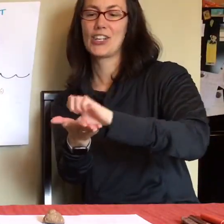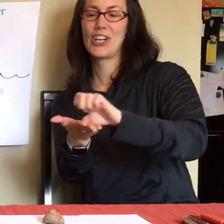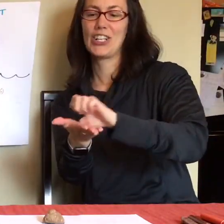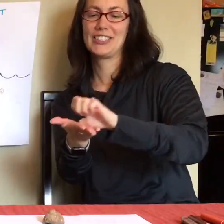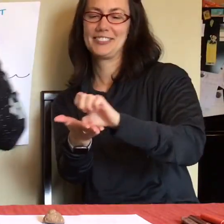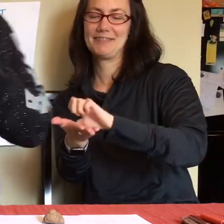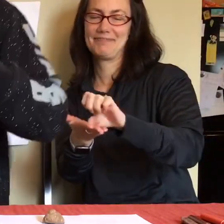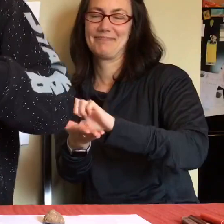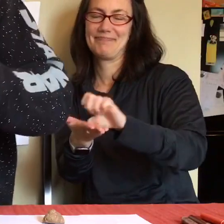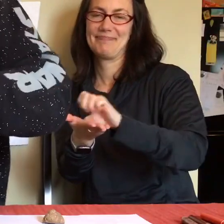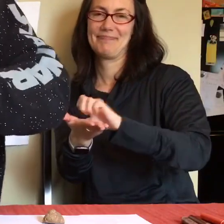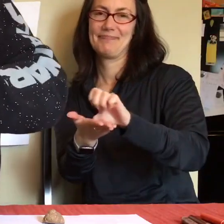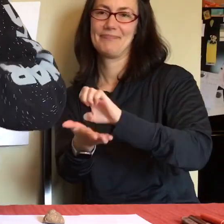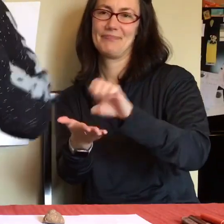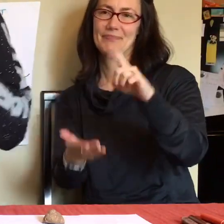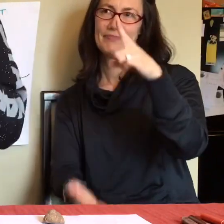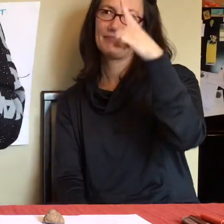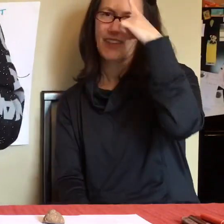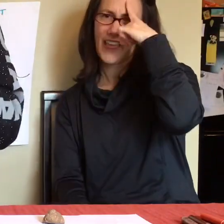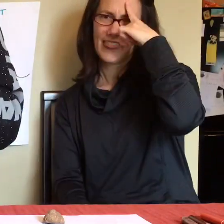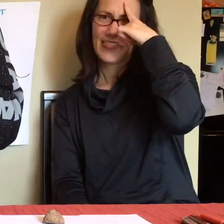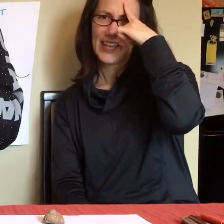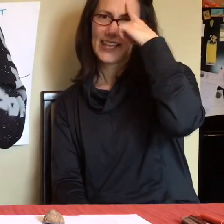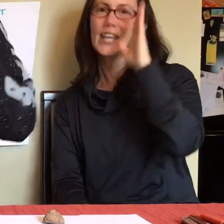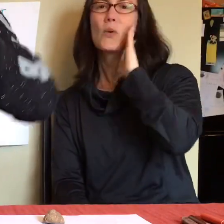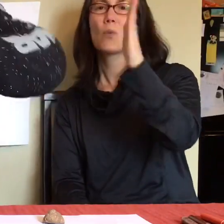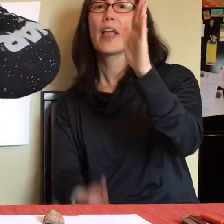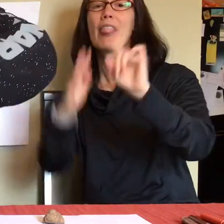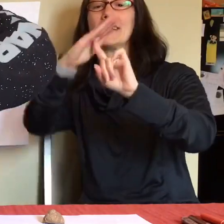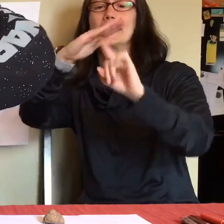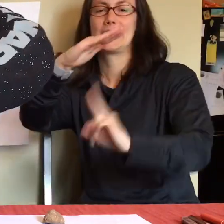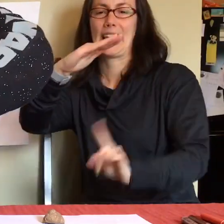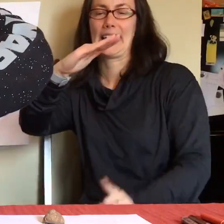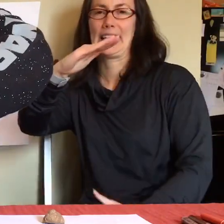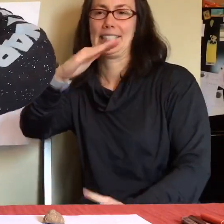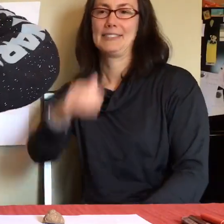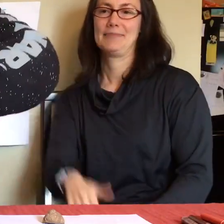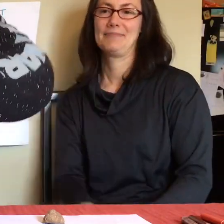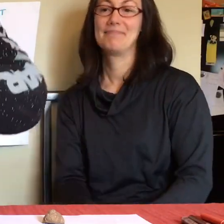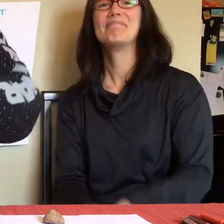Eraser. eraser. And it's I a think star. it will sink. It sinks.